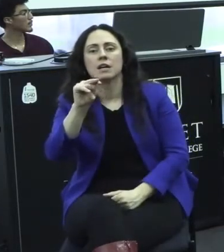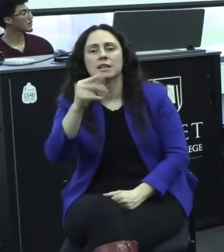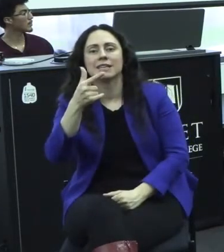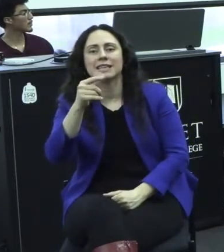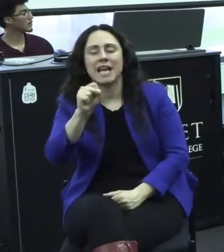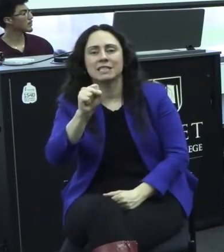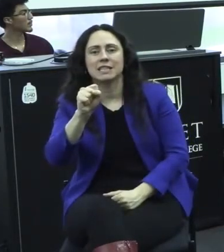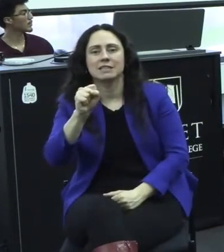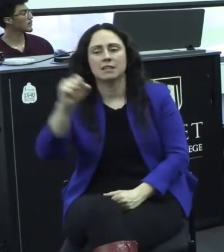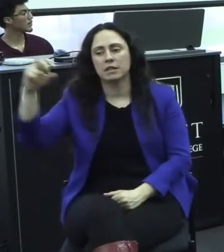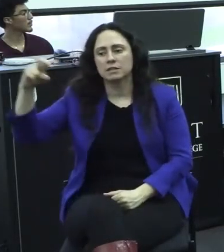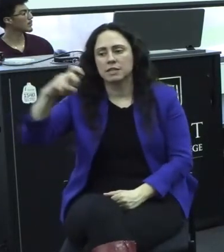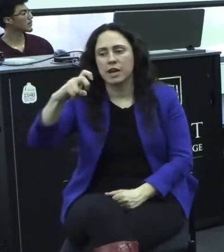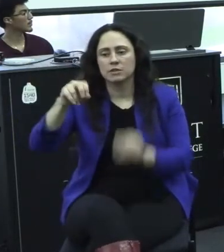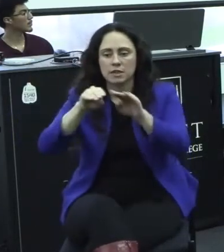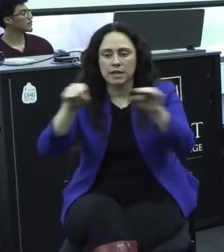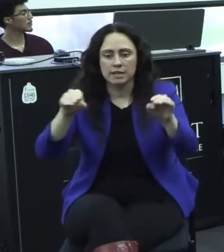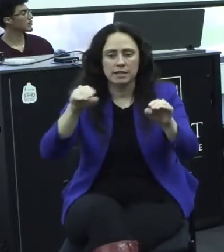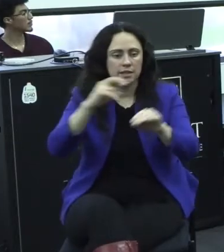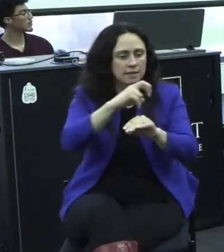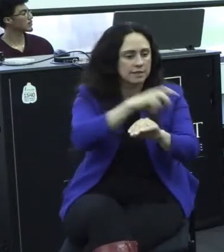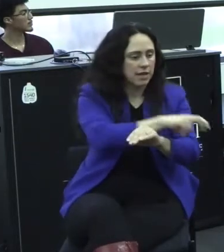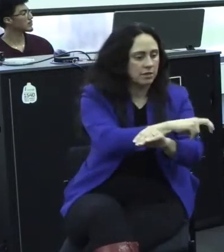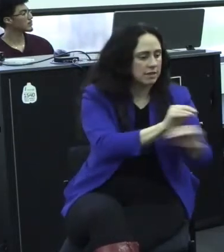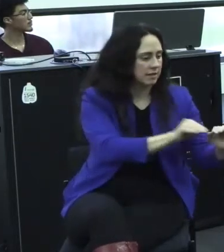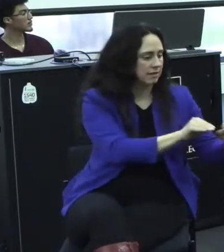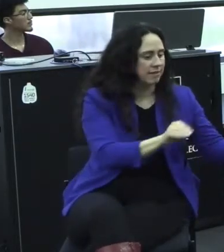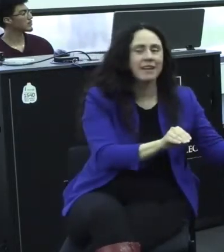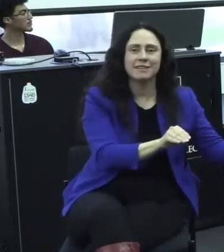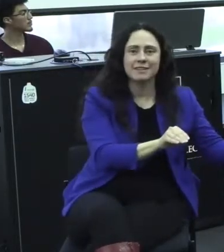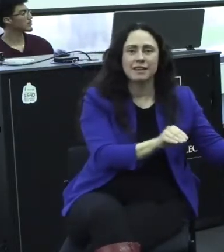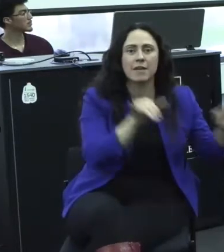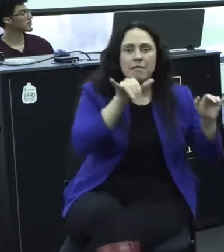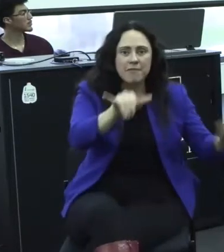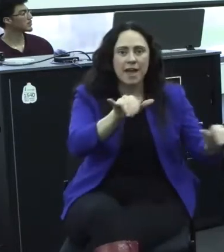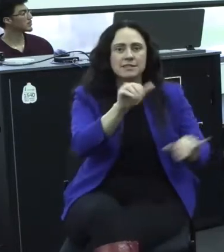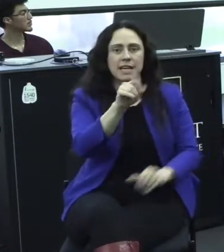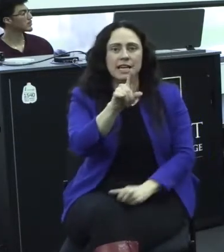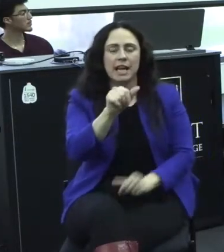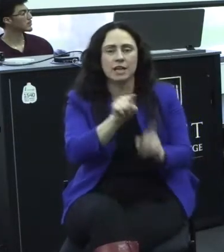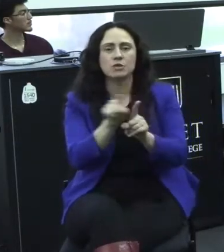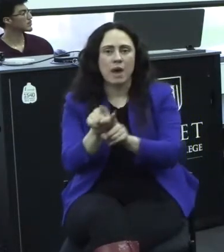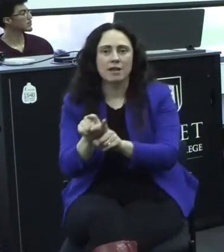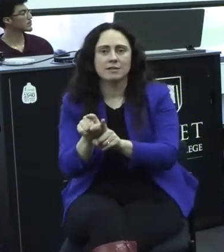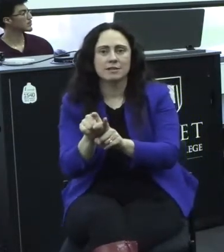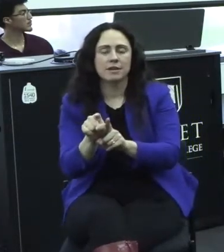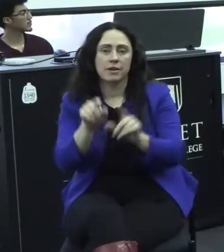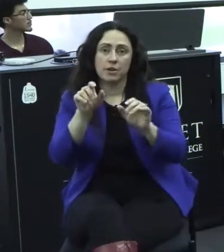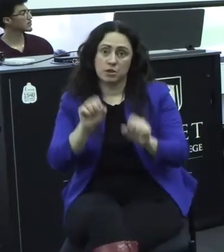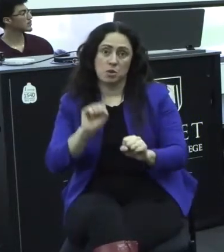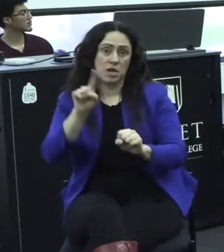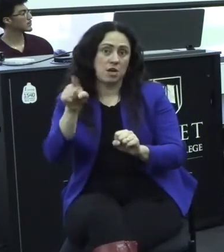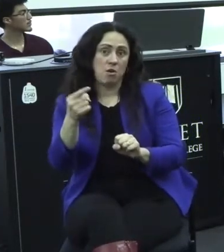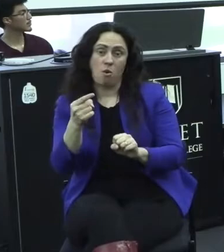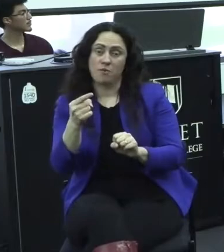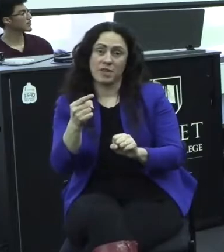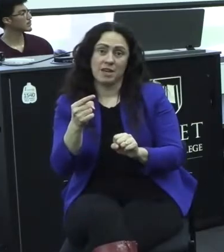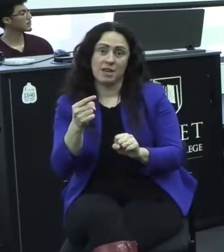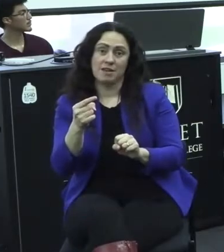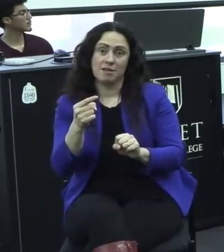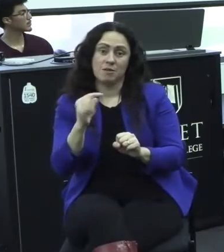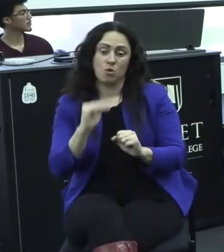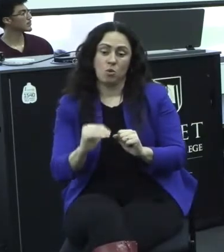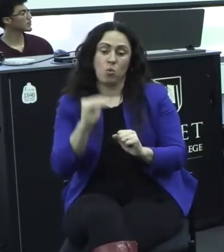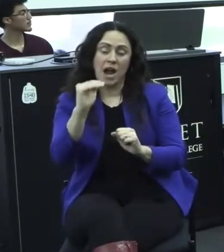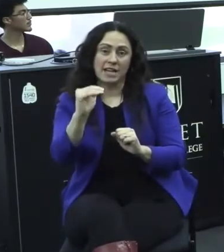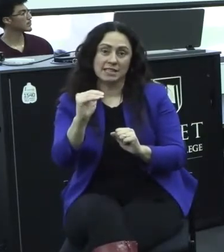stairways typically, and that's ADA as well. You can only rise so